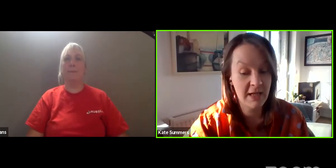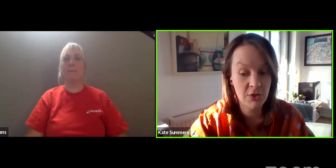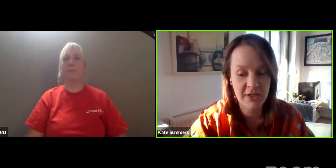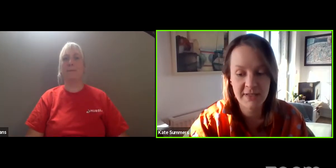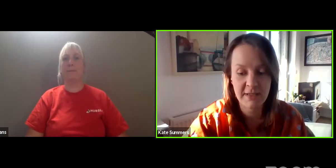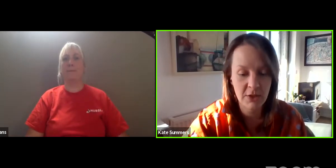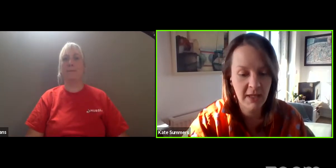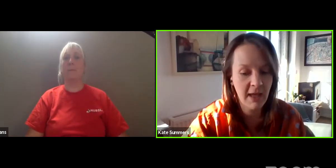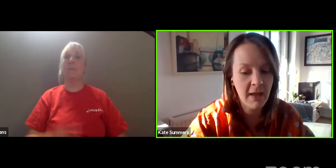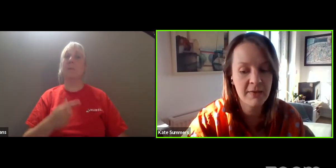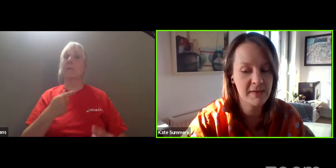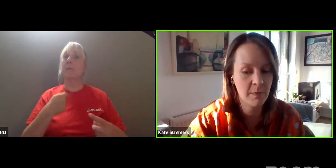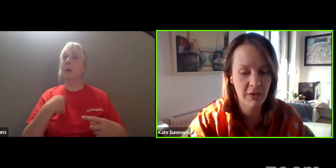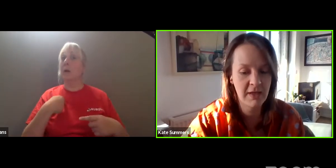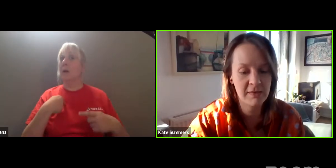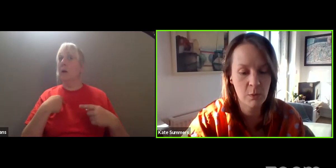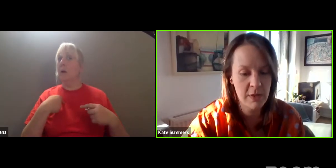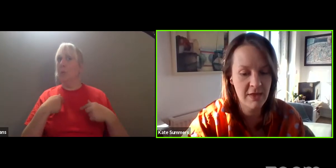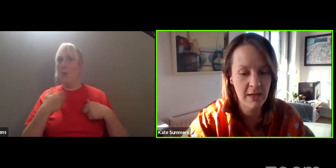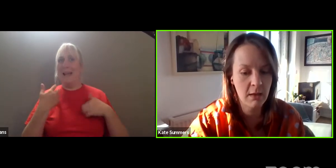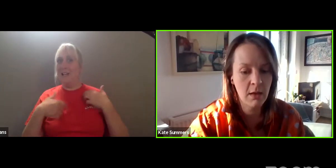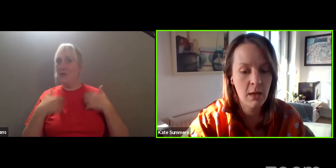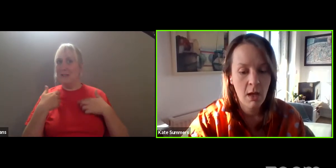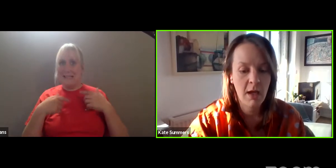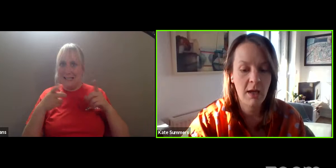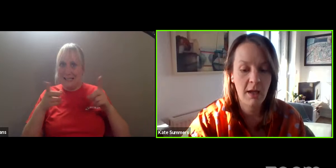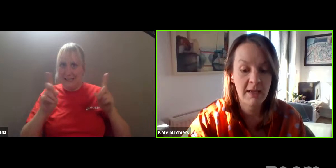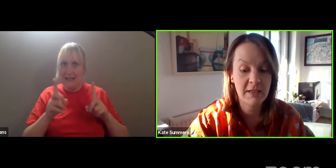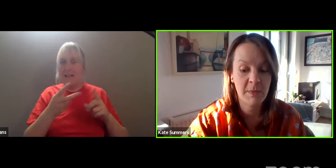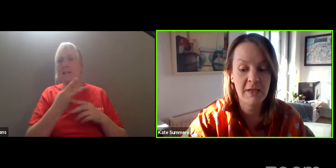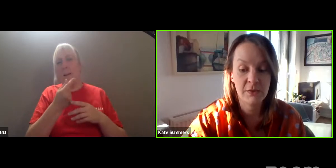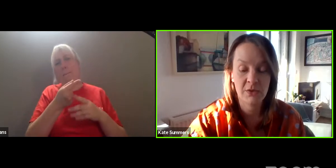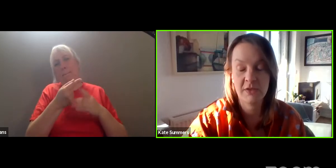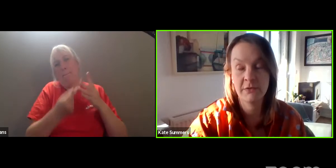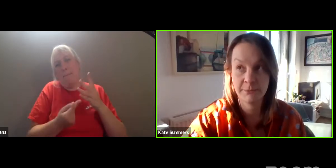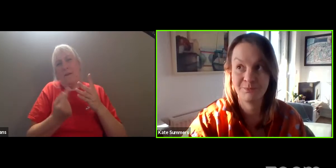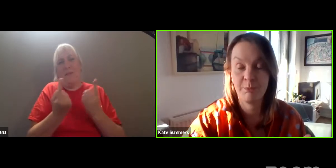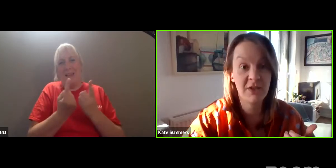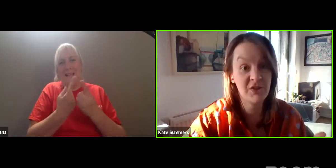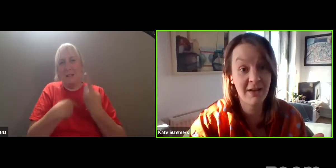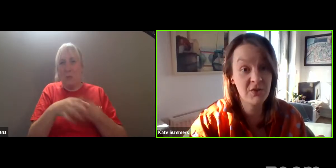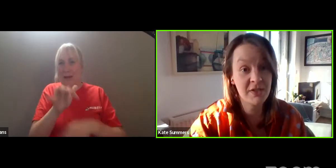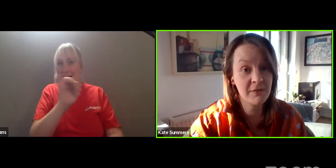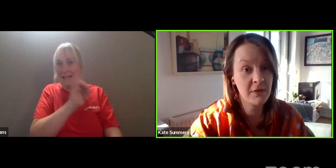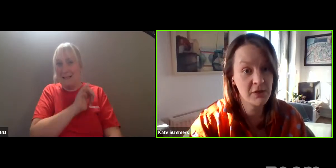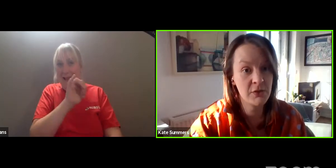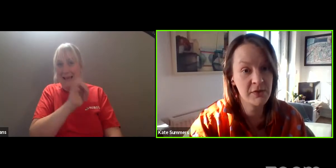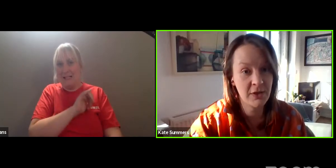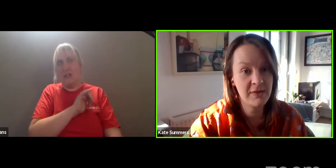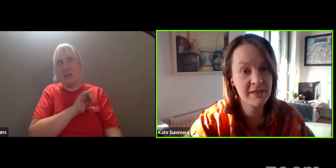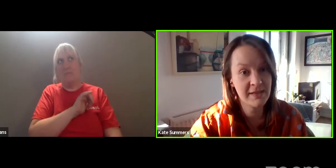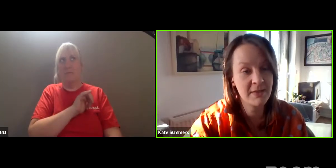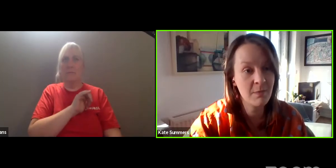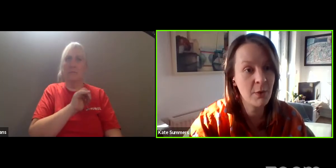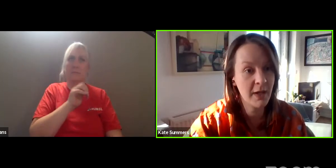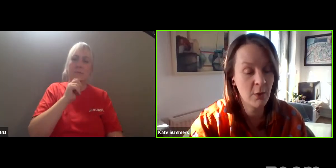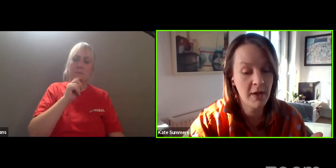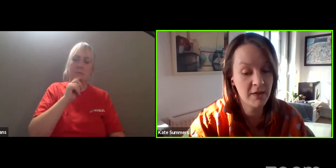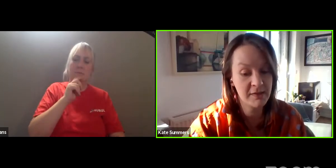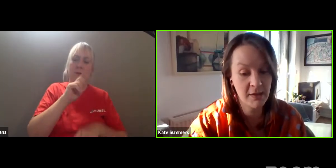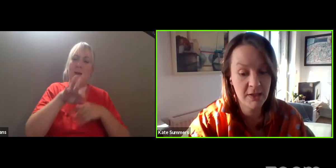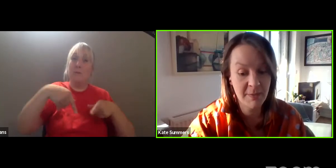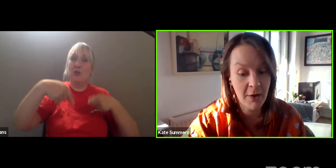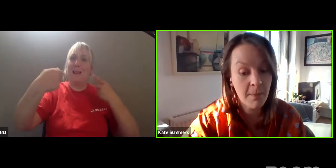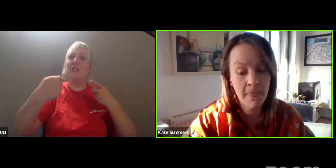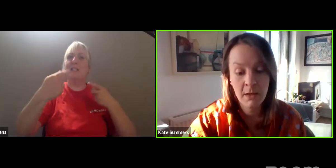particularly interested in looking at, and some of the things that we think are likely to be sort of big challenges for the social security system that we're